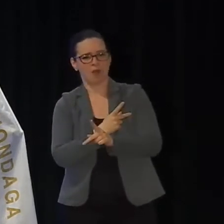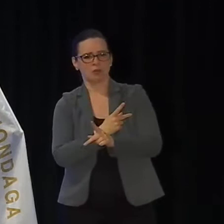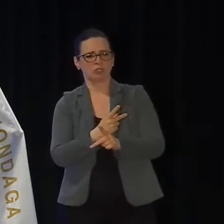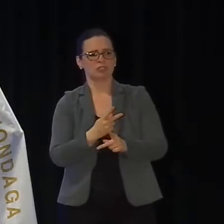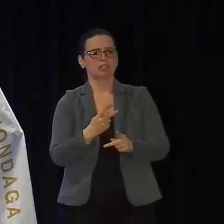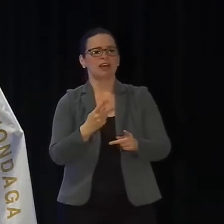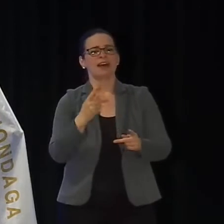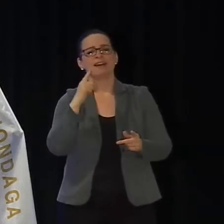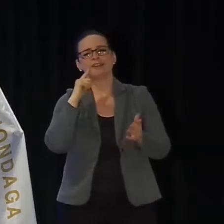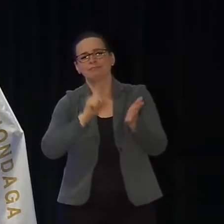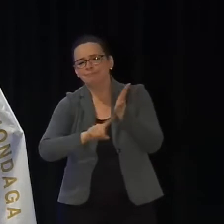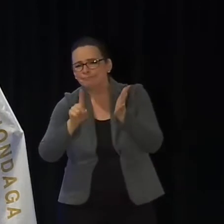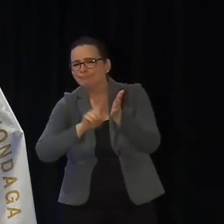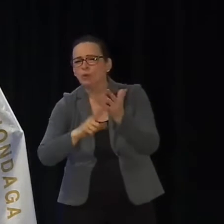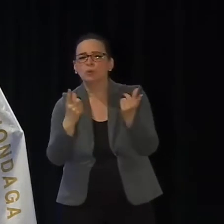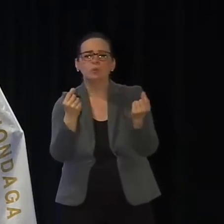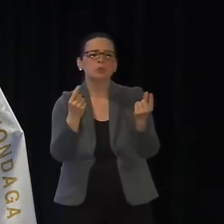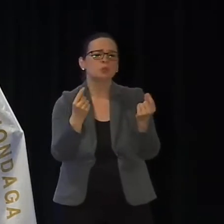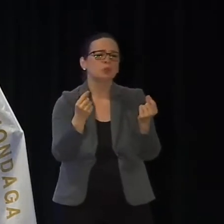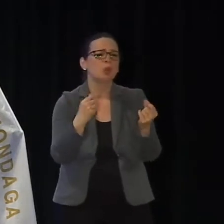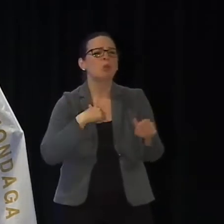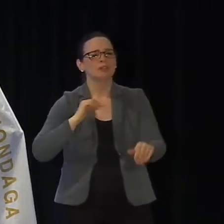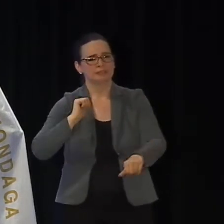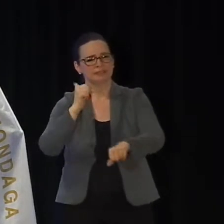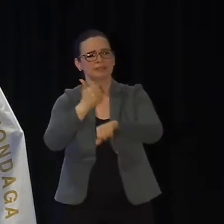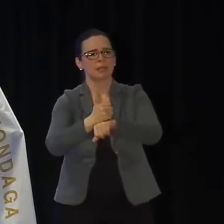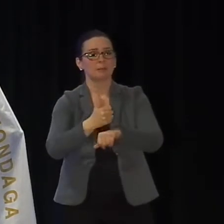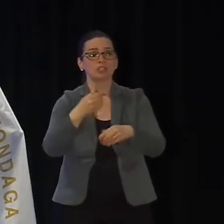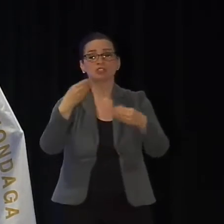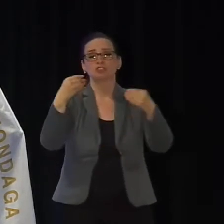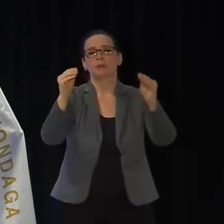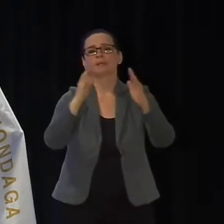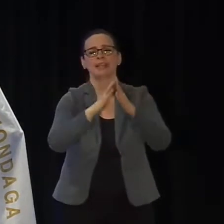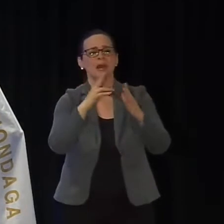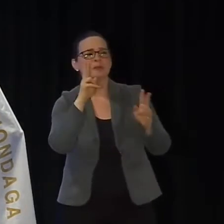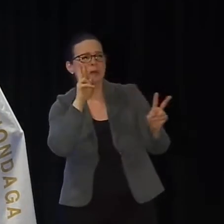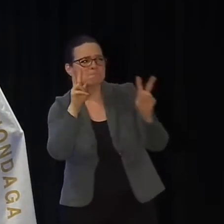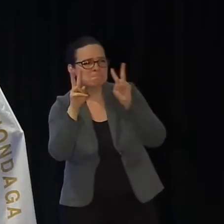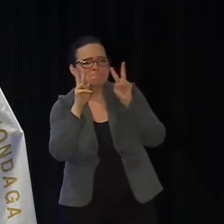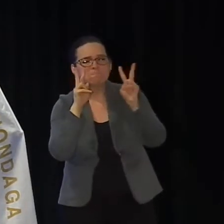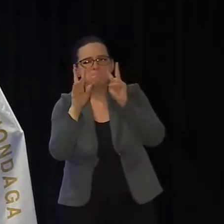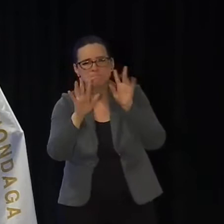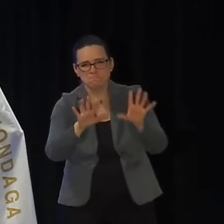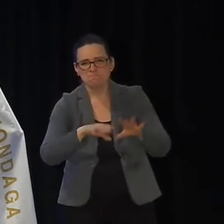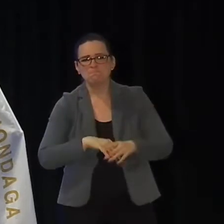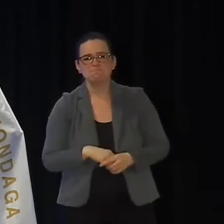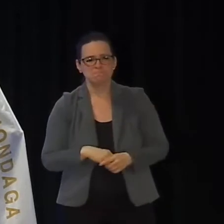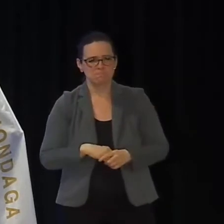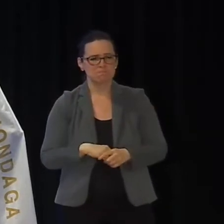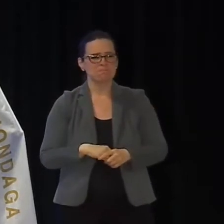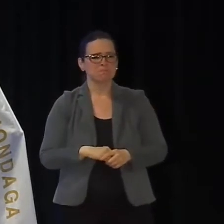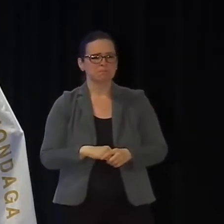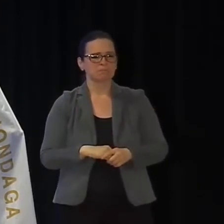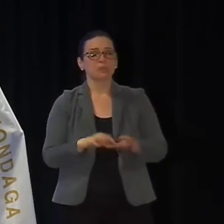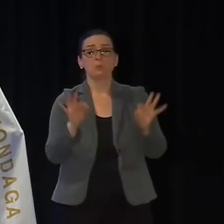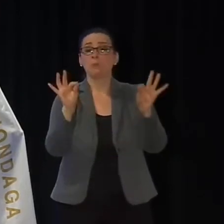Shoppingtown? We'll do that again, but you can't do the amount of infrastructure to set up a site. It really